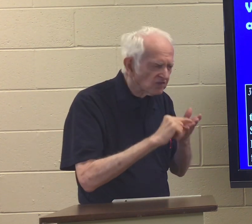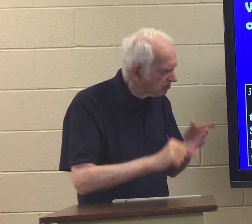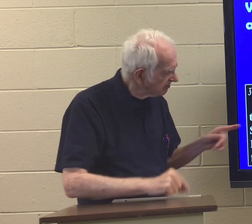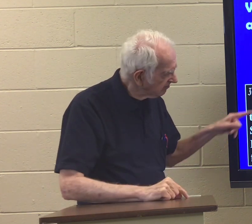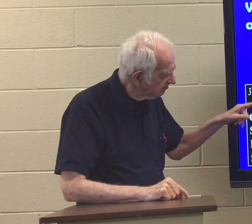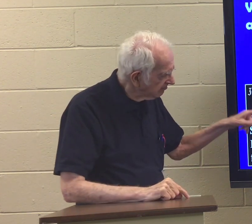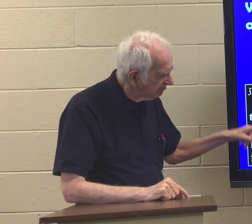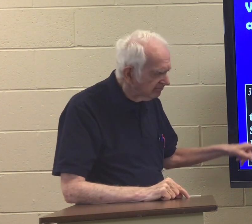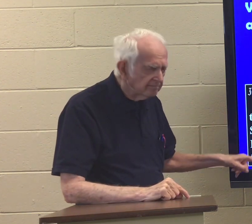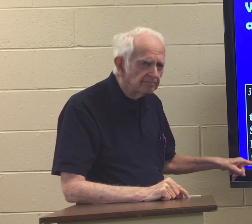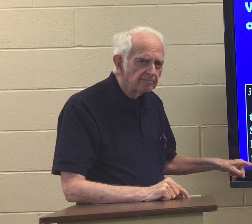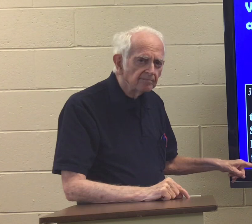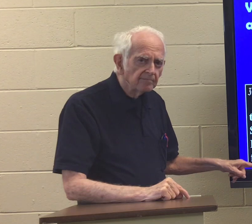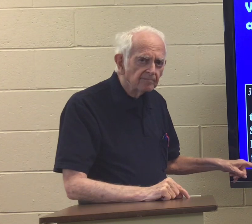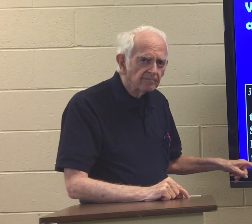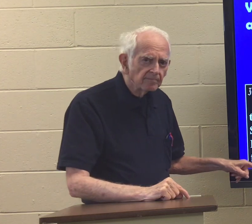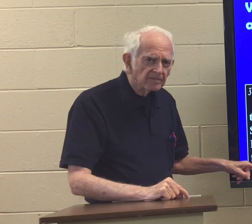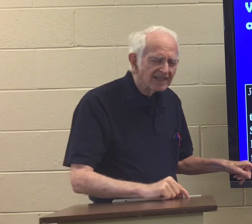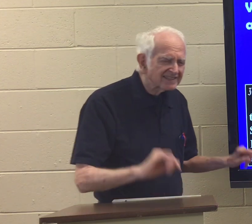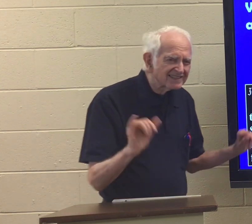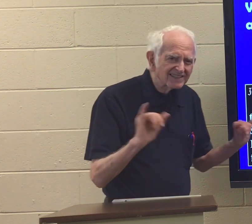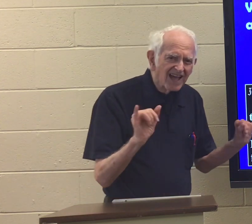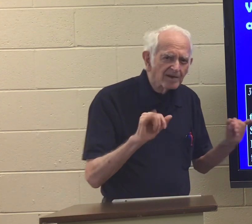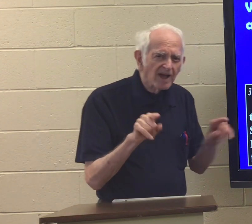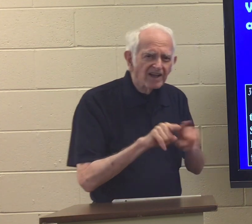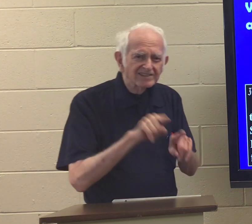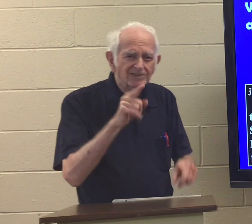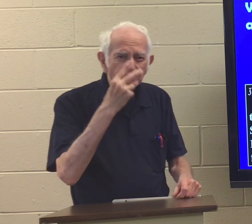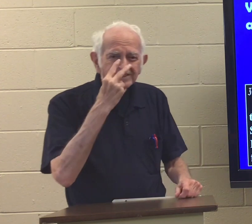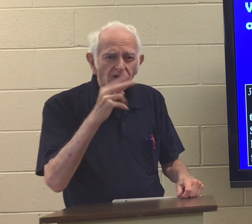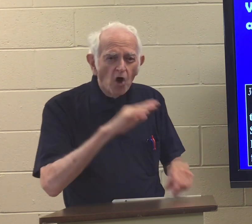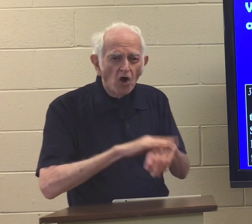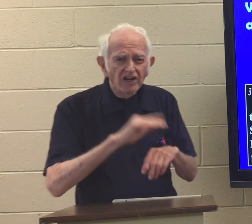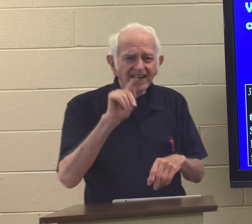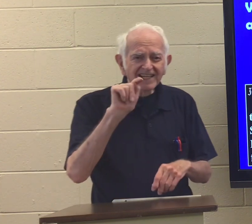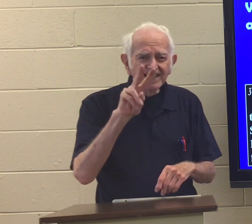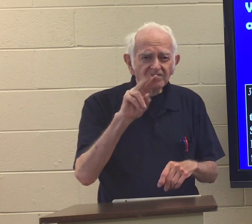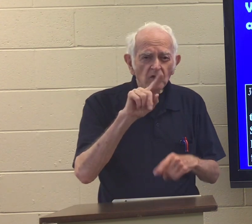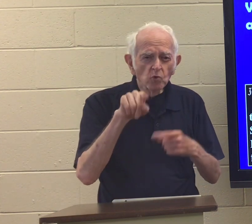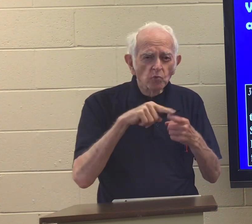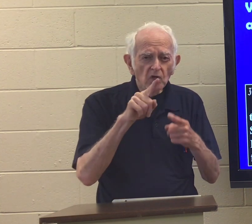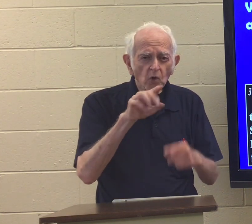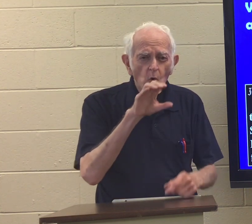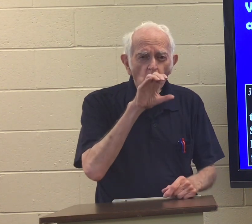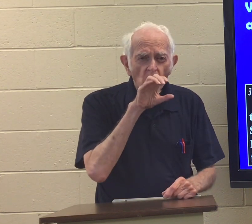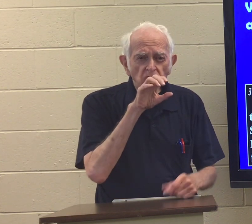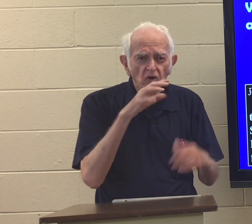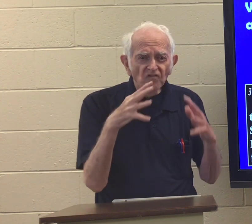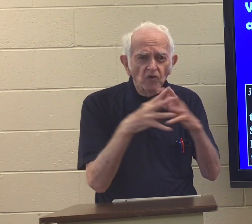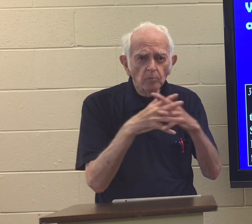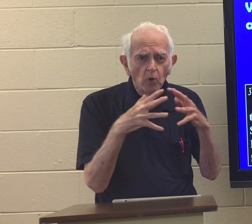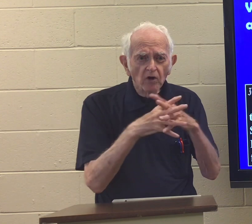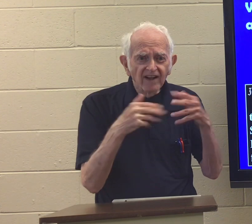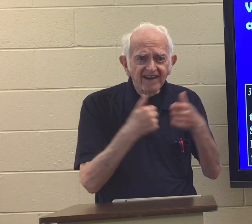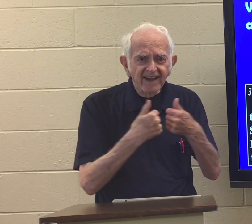That's the famous verse, John 3:16. It's the same as you see on TV. When you watch football